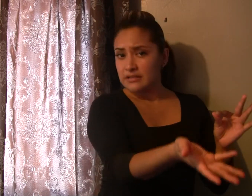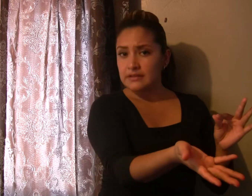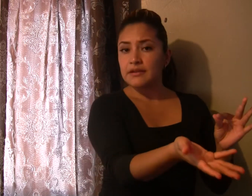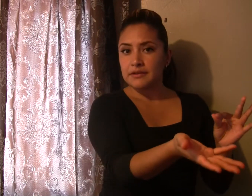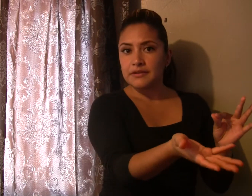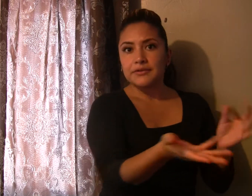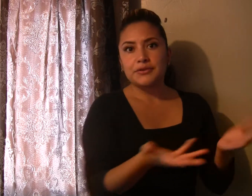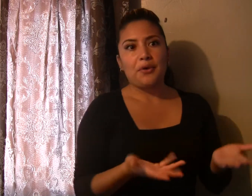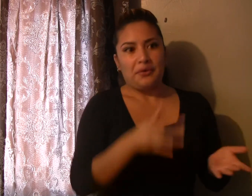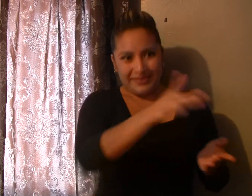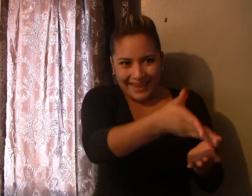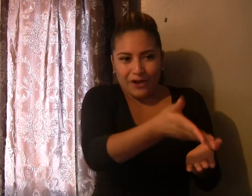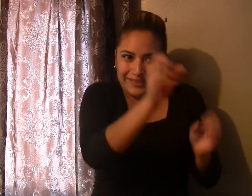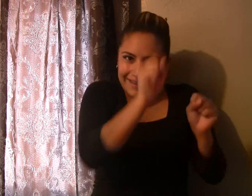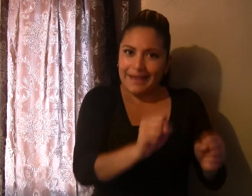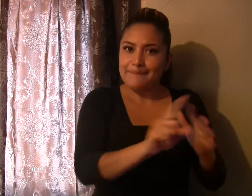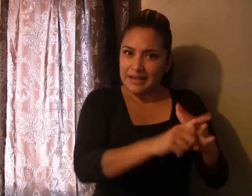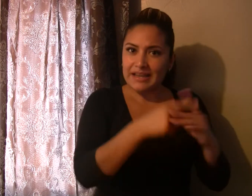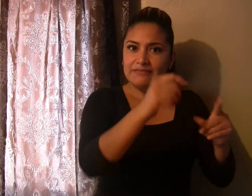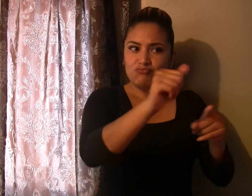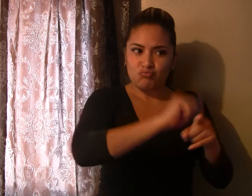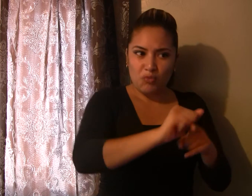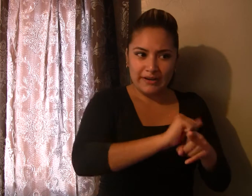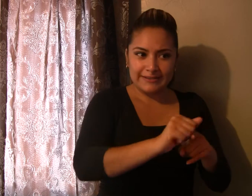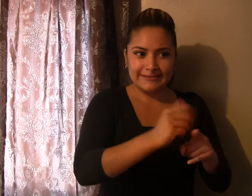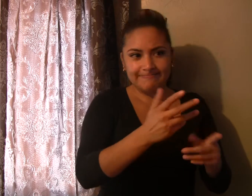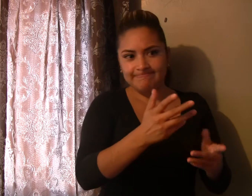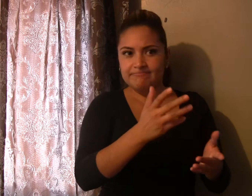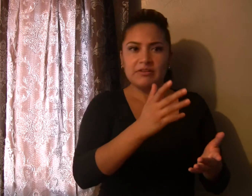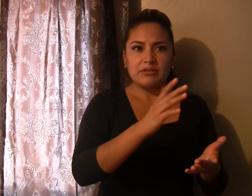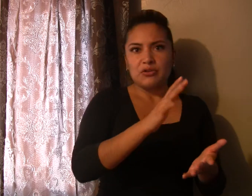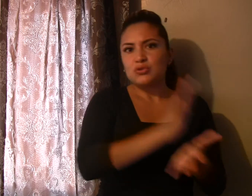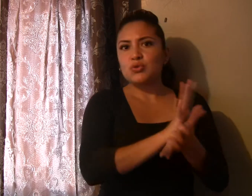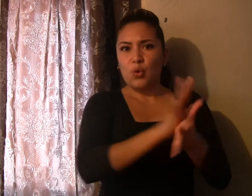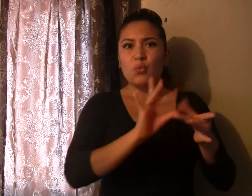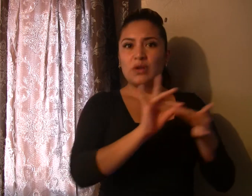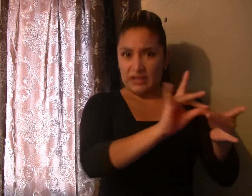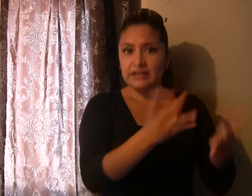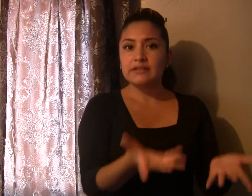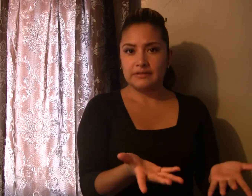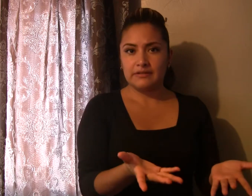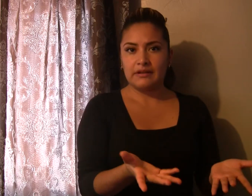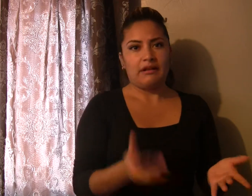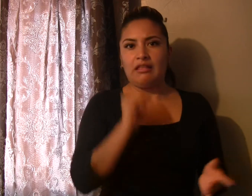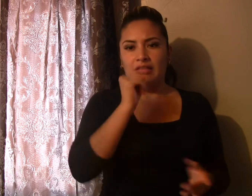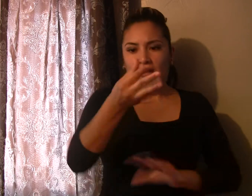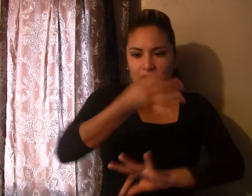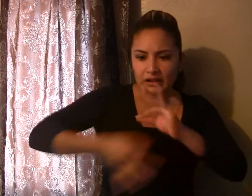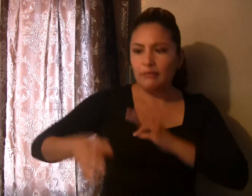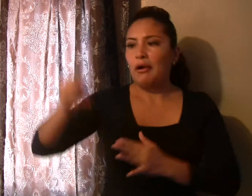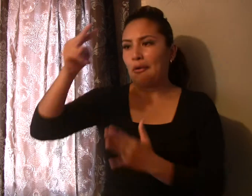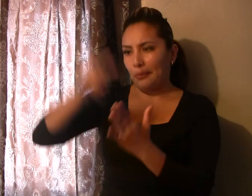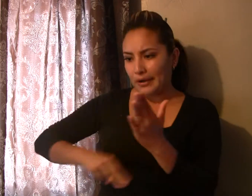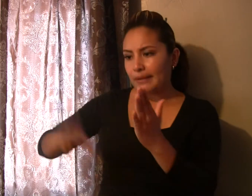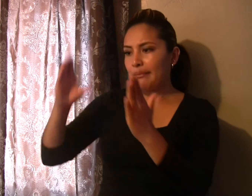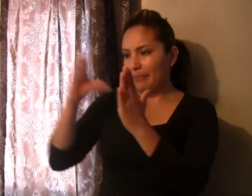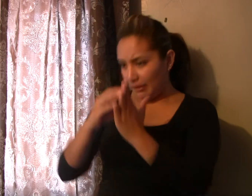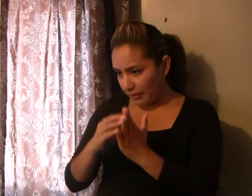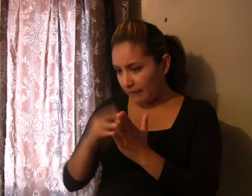into practice in a sort of academic way. Instead of just reading a paragraph and writing down the main idea, now they're doing it